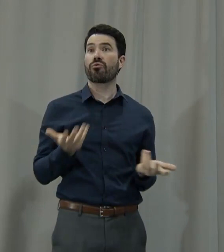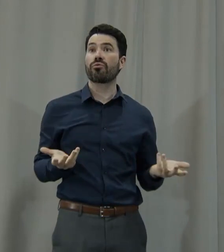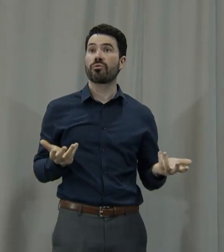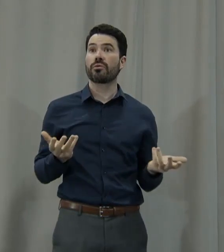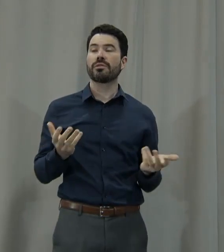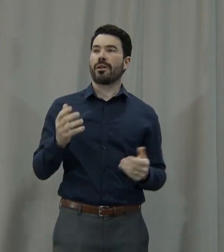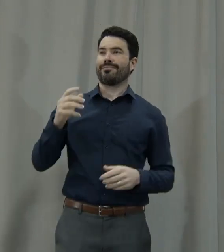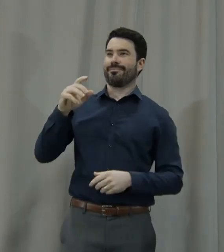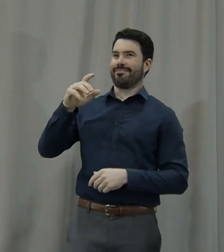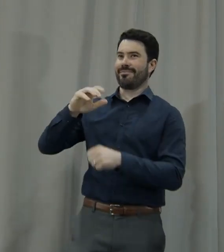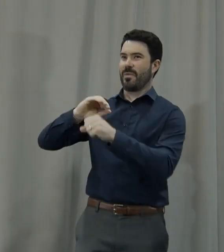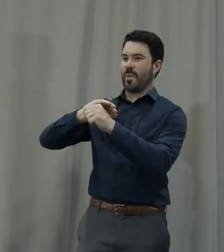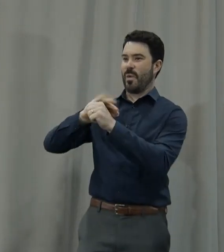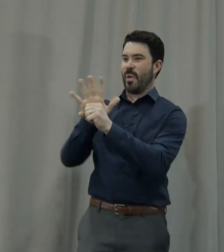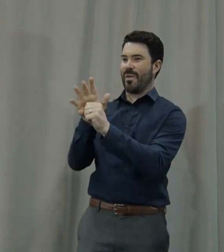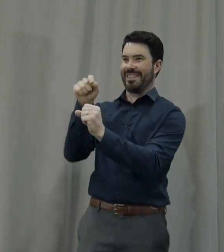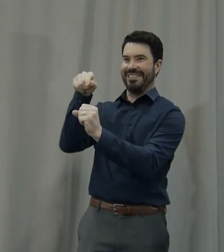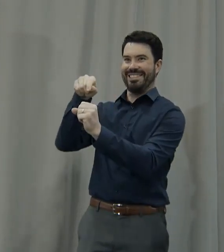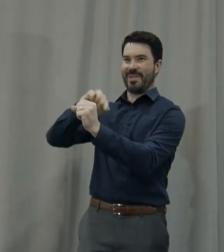of how